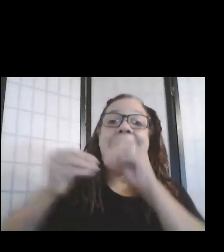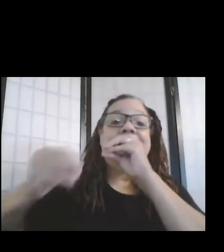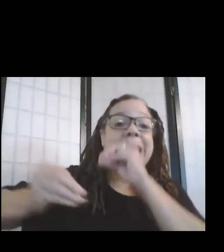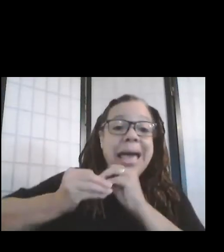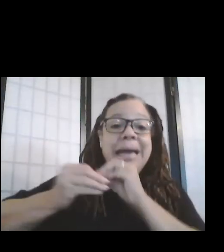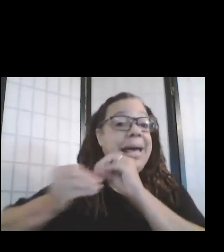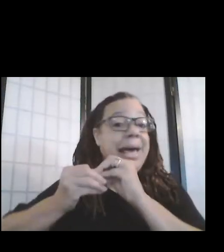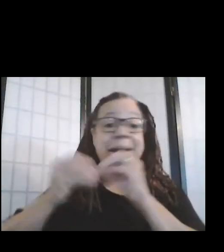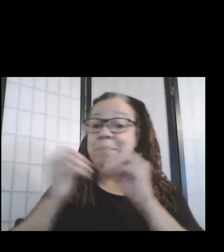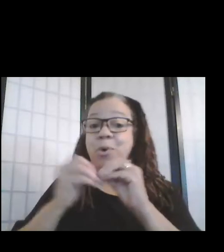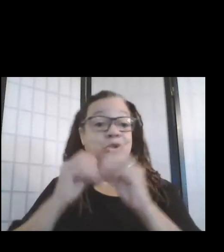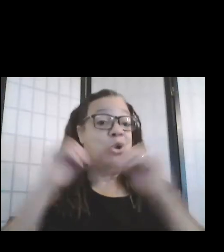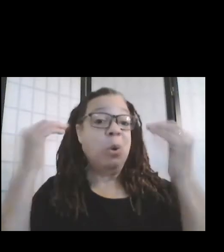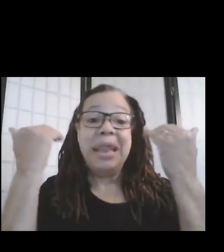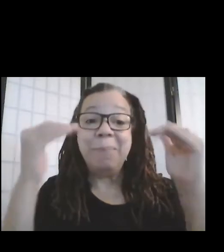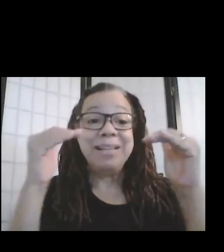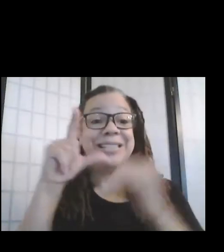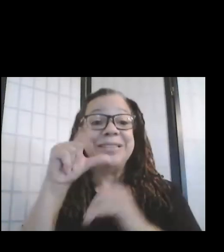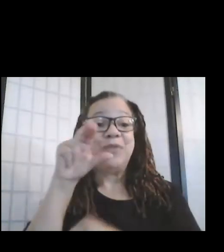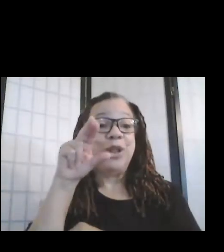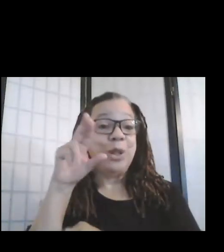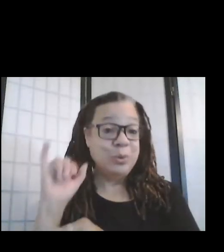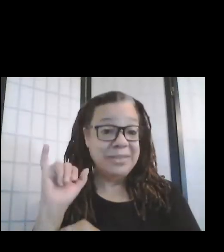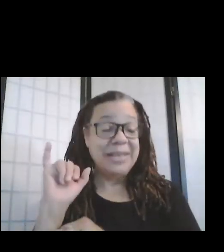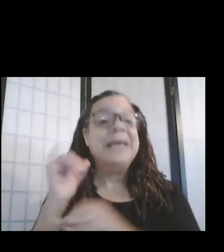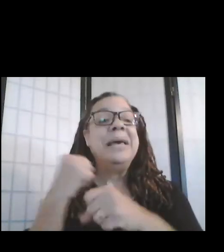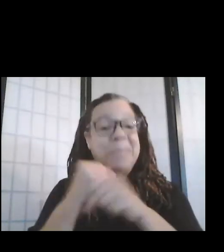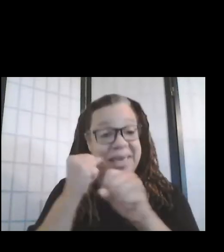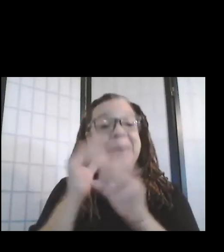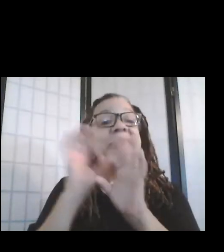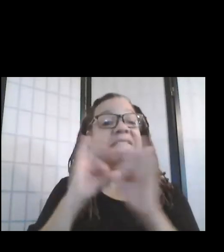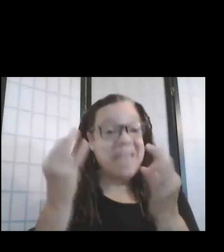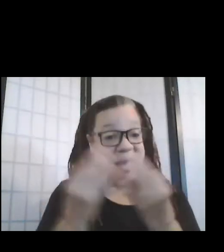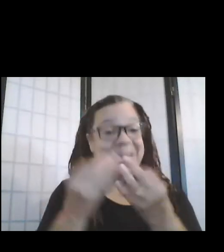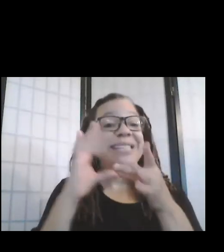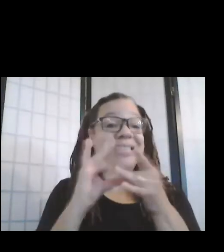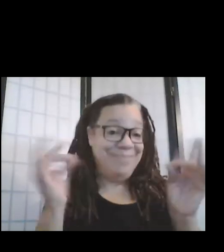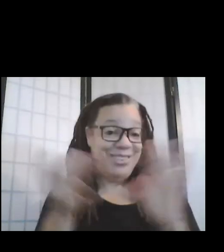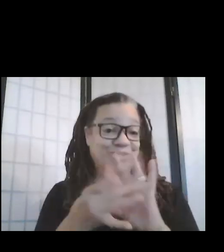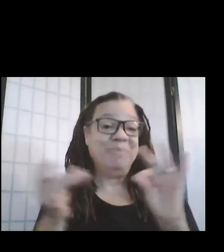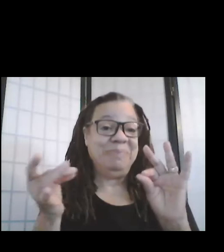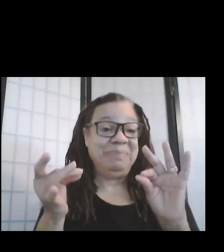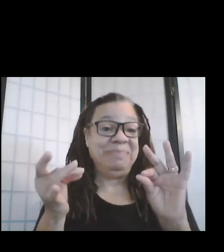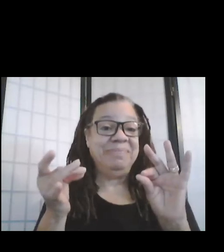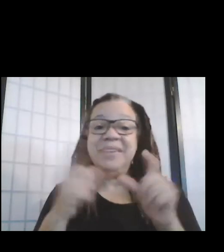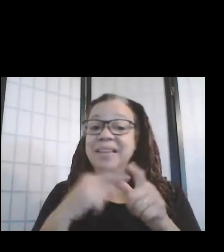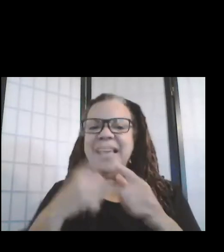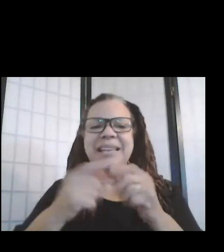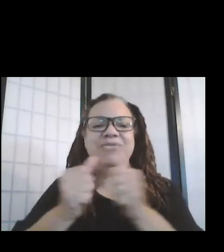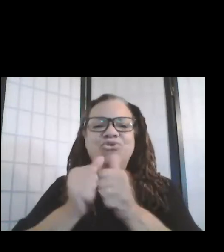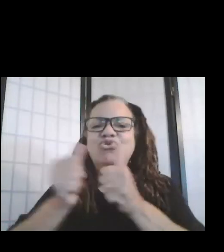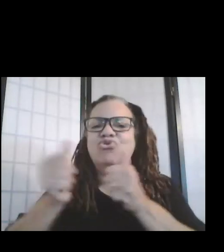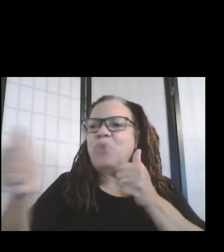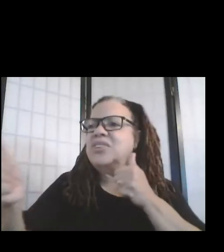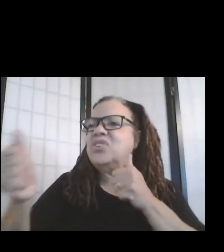limits for Lucy, no limits for Lucy, became a family chant. The contrivance stretched to the